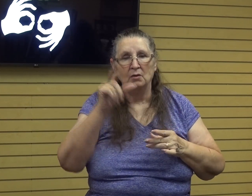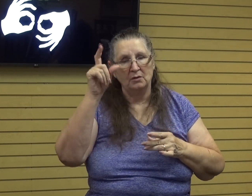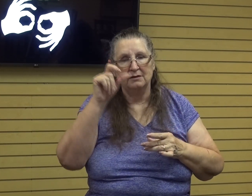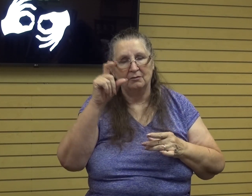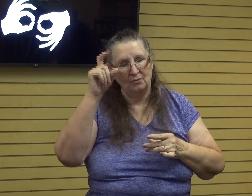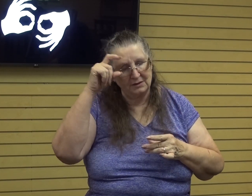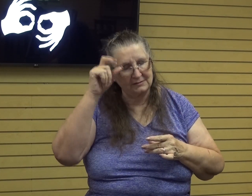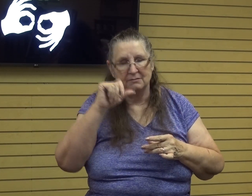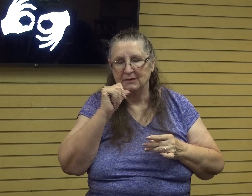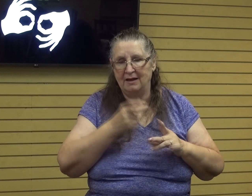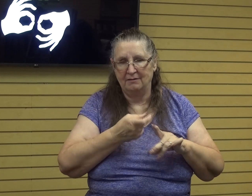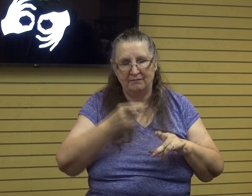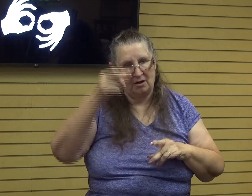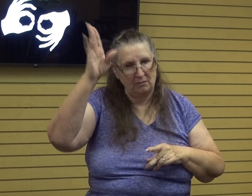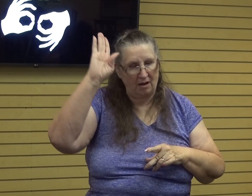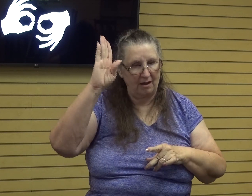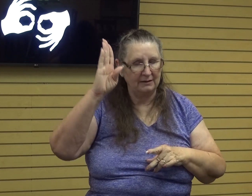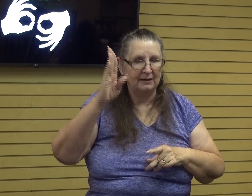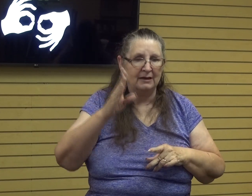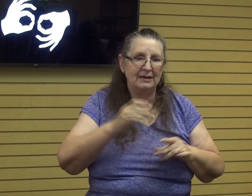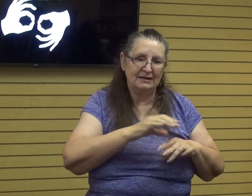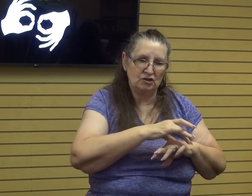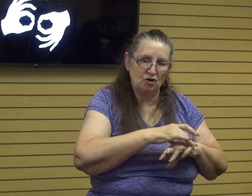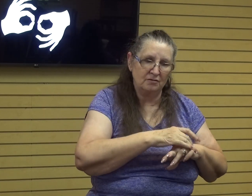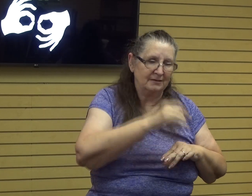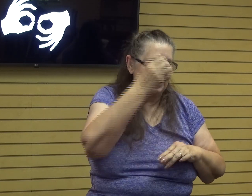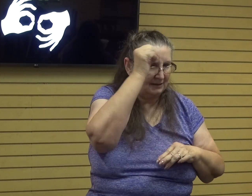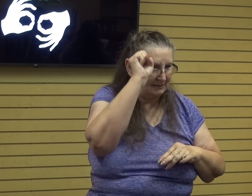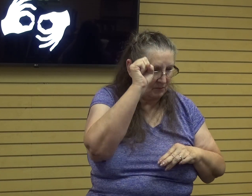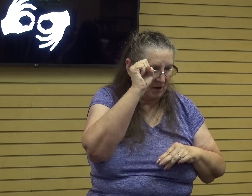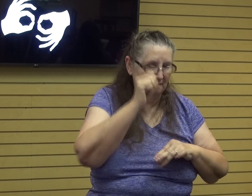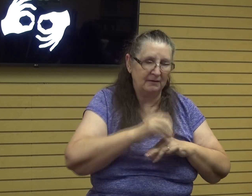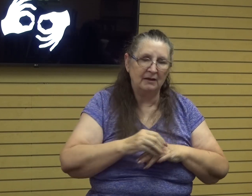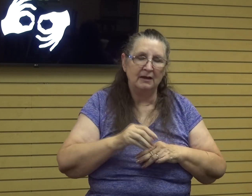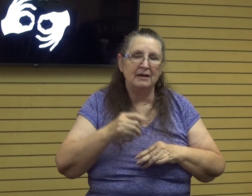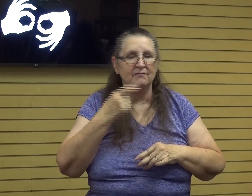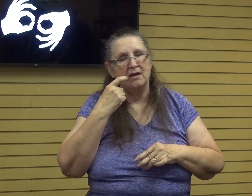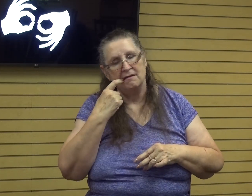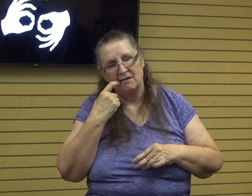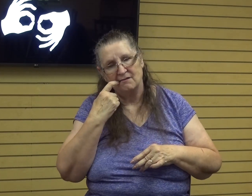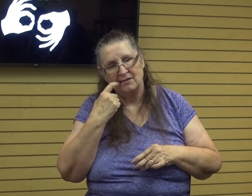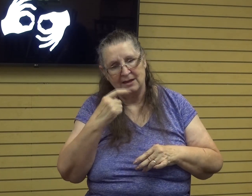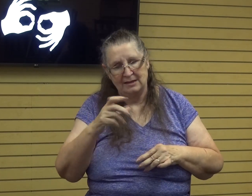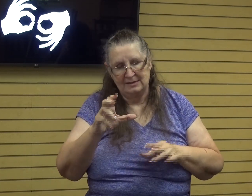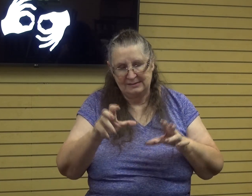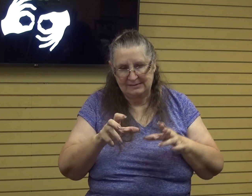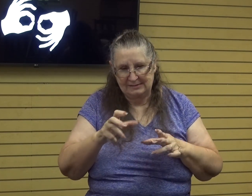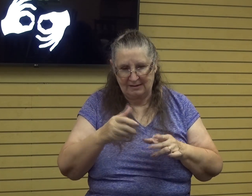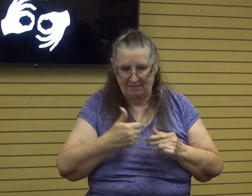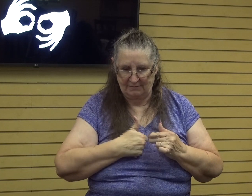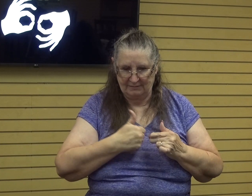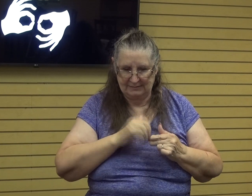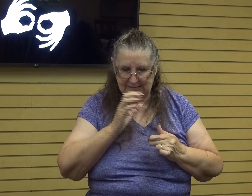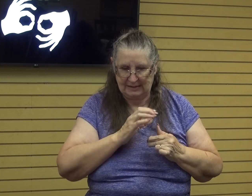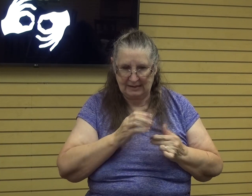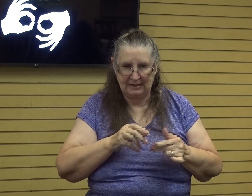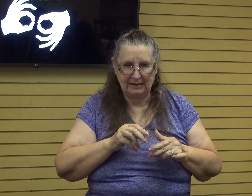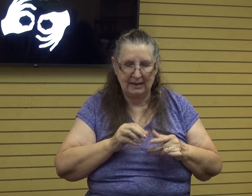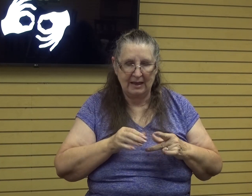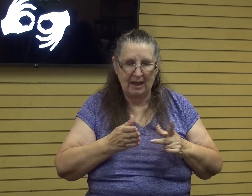is earthly, sensual, and demonic. For when envy and self-seeking exist, confusion and every evil thing